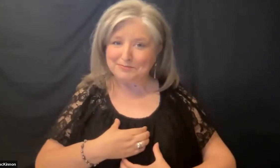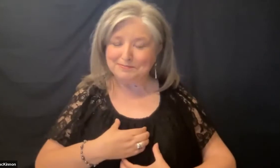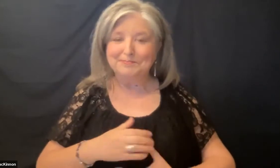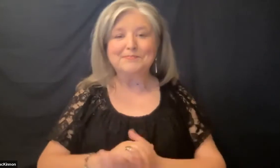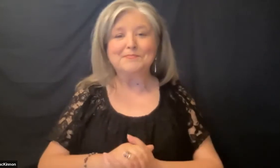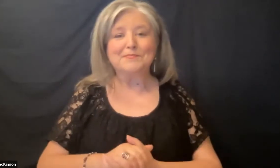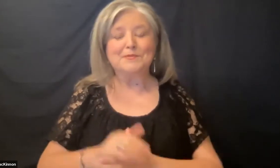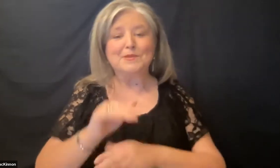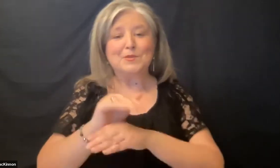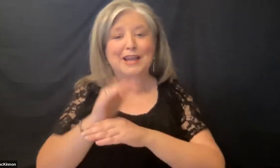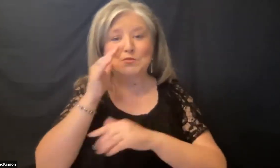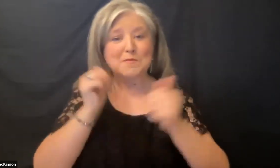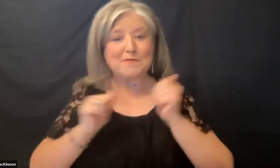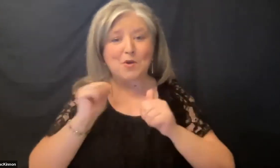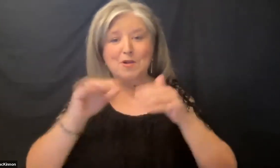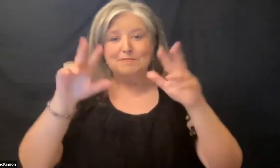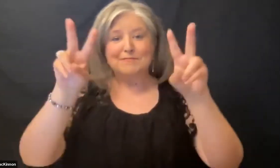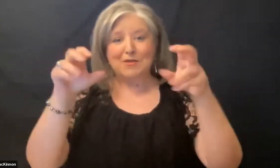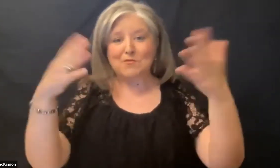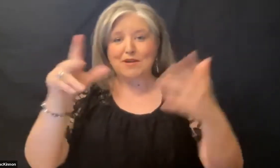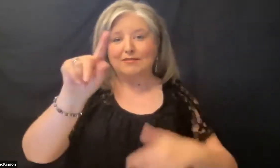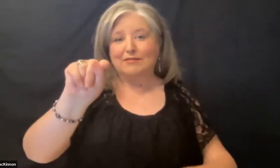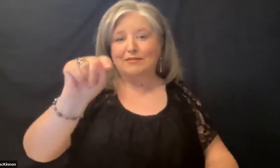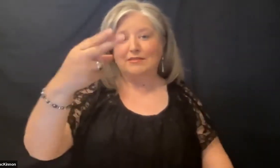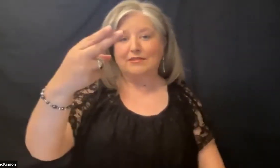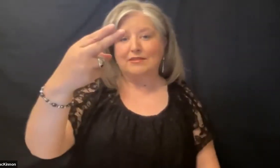Acting is the passion that Gayatri lives for.